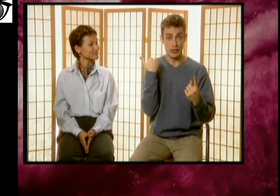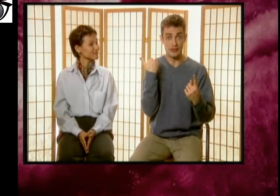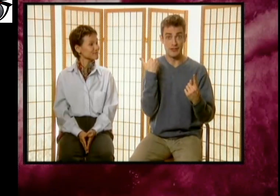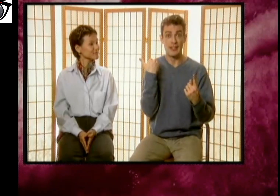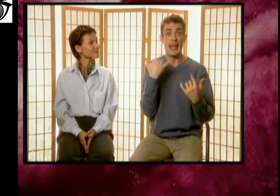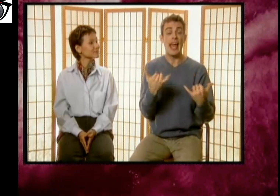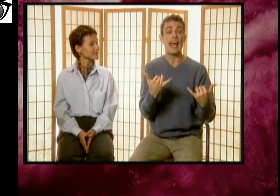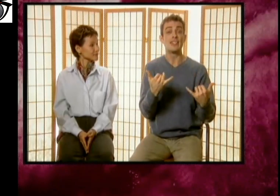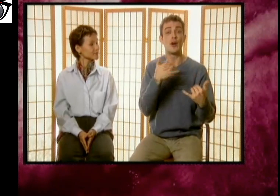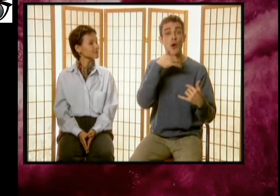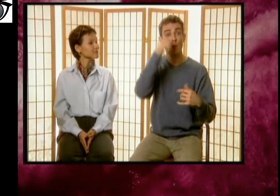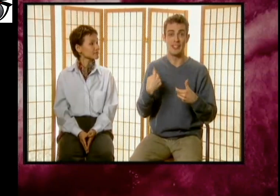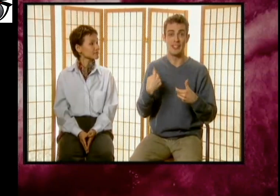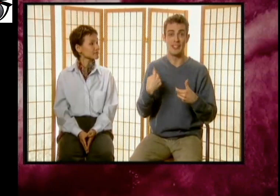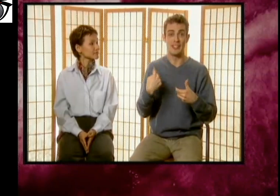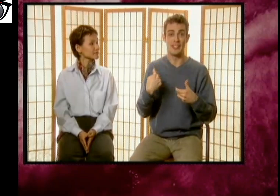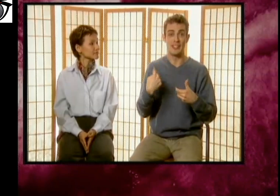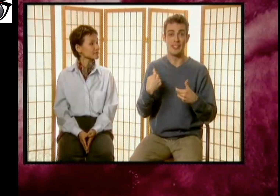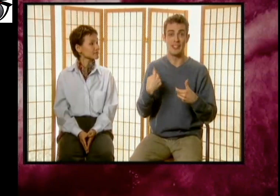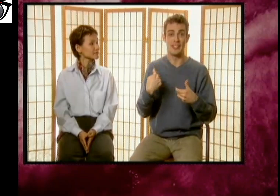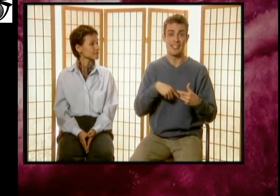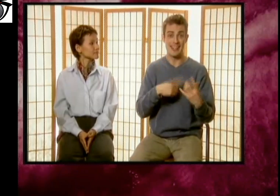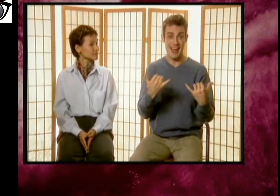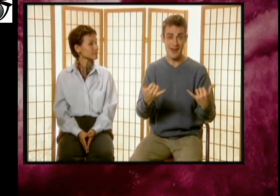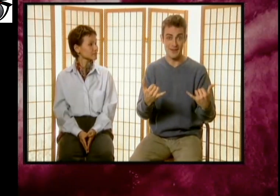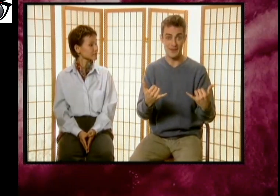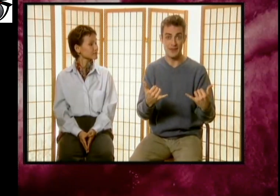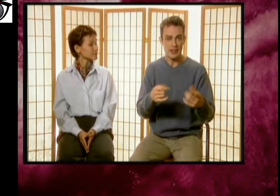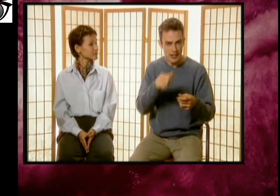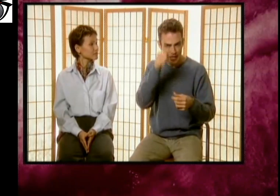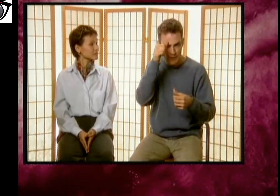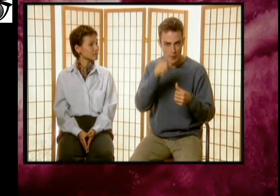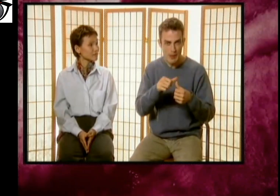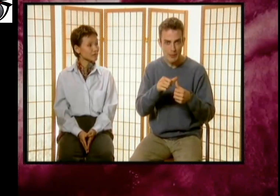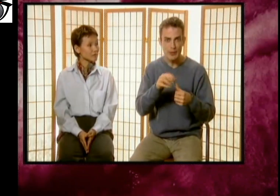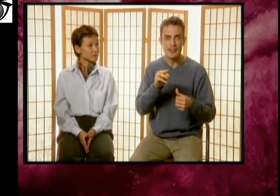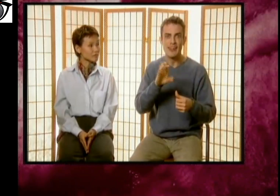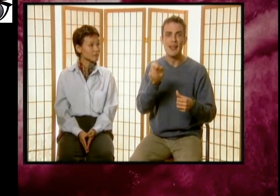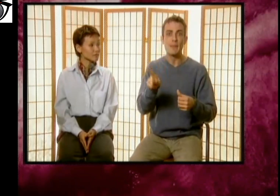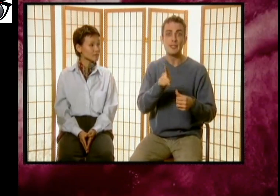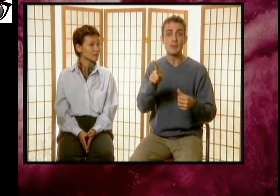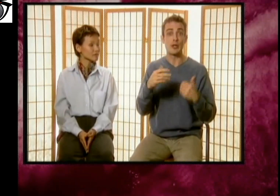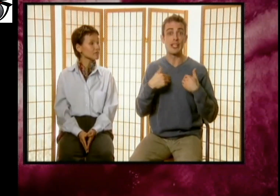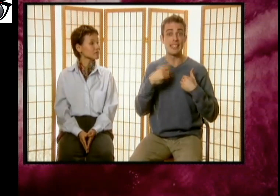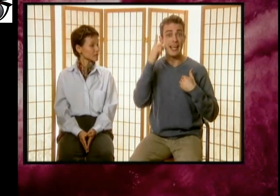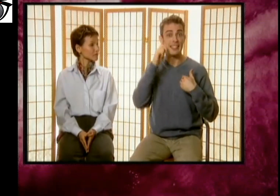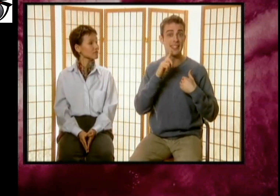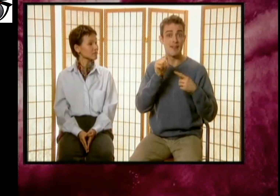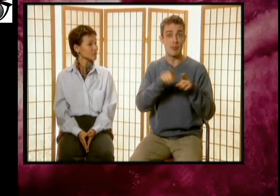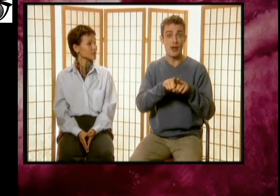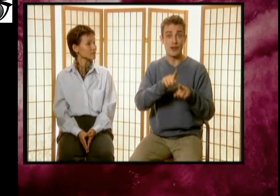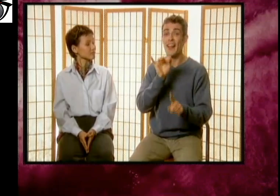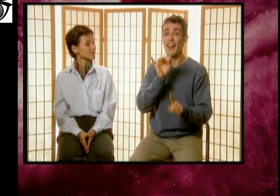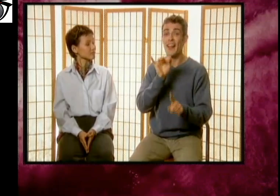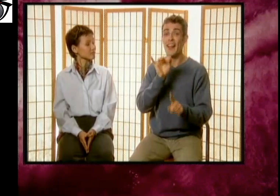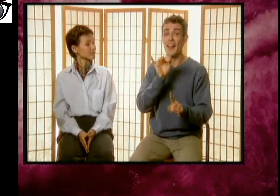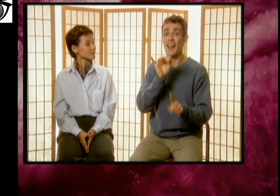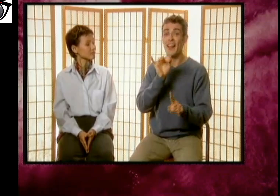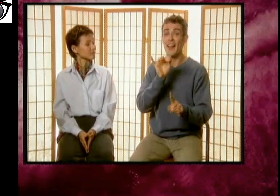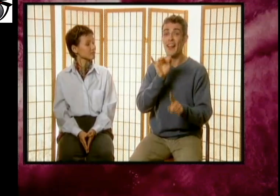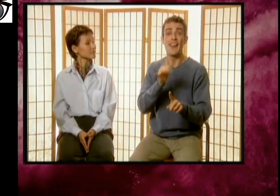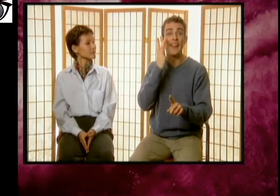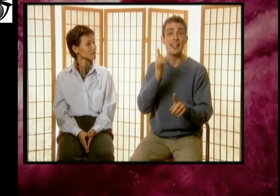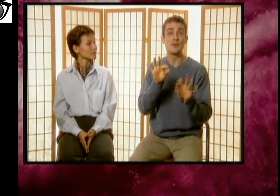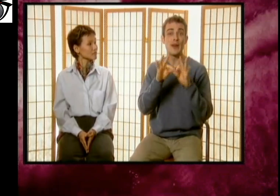Melanie earlier, and her older brother Tim joins us now. If you remember, Mrs. Perkins has a deaf brother,